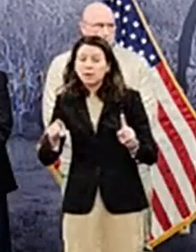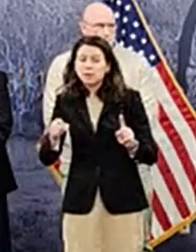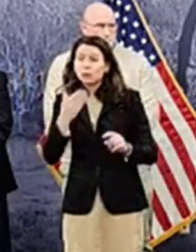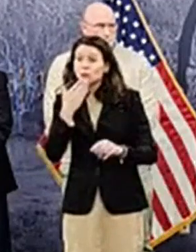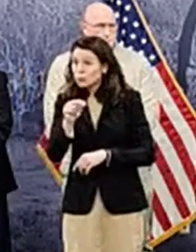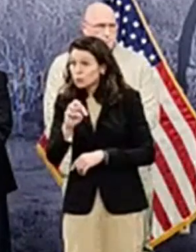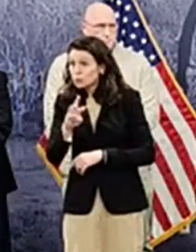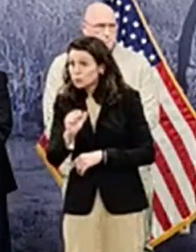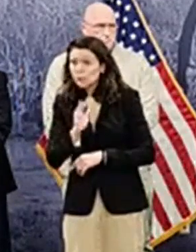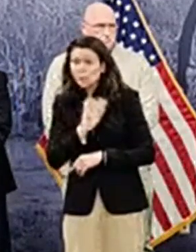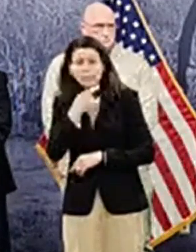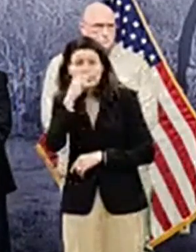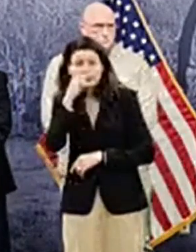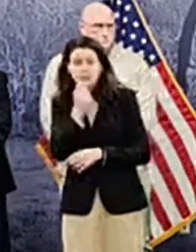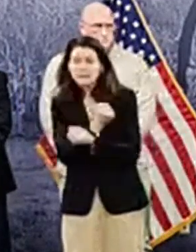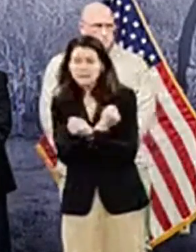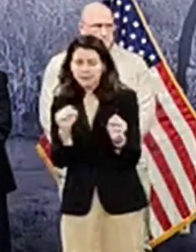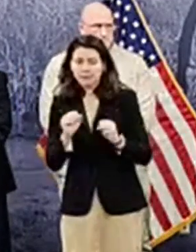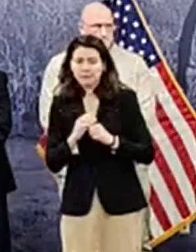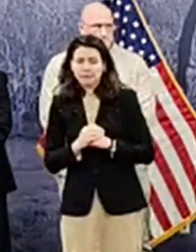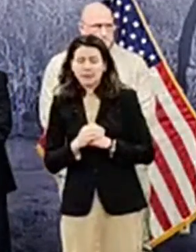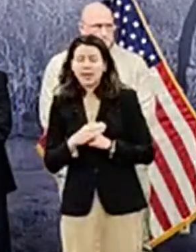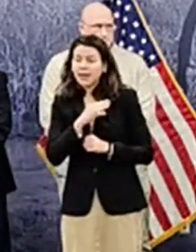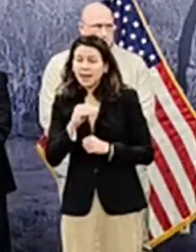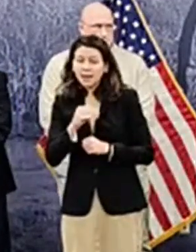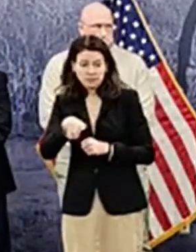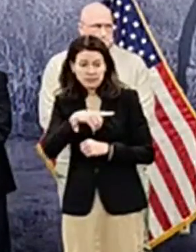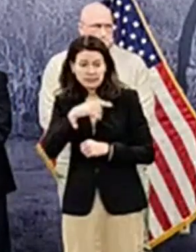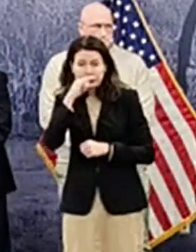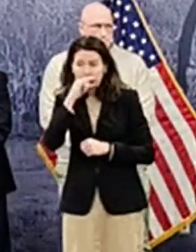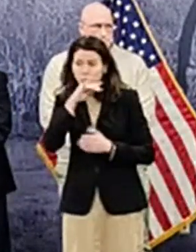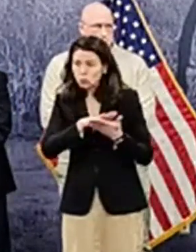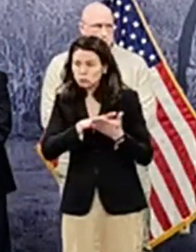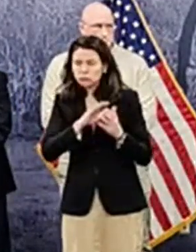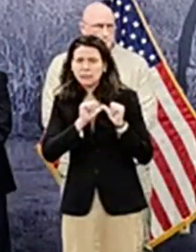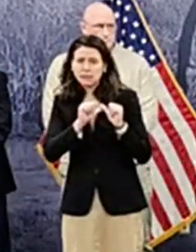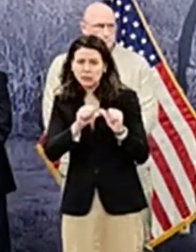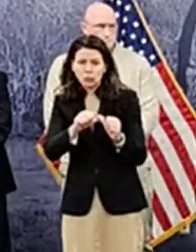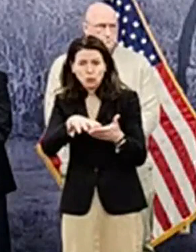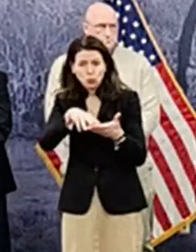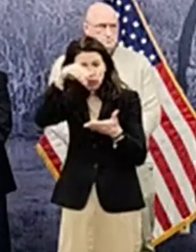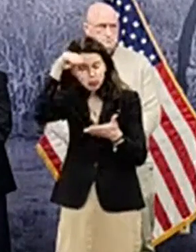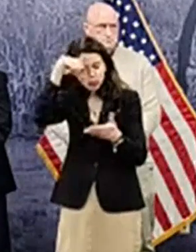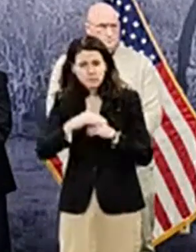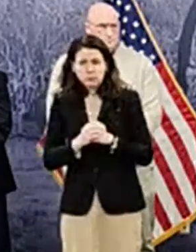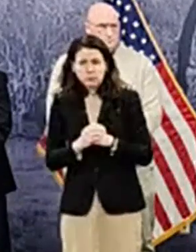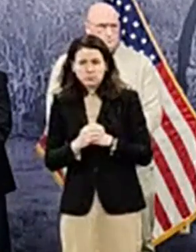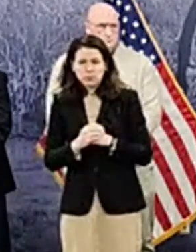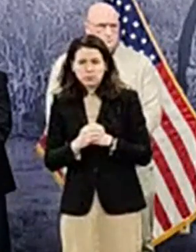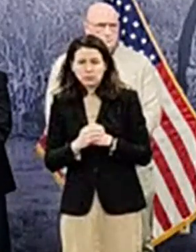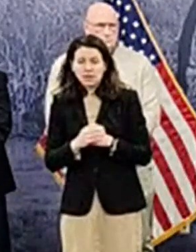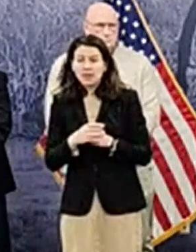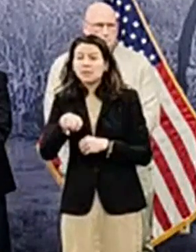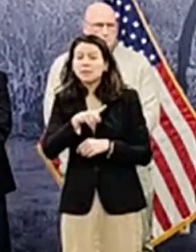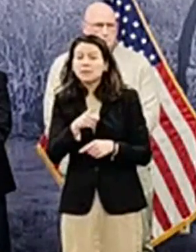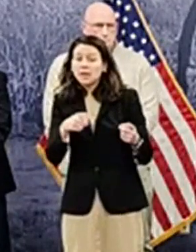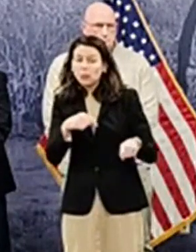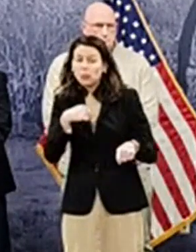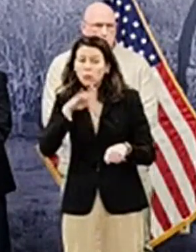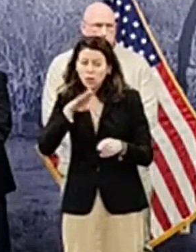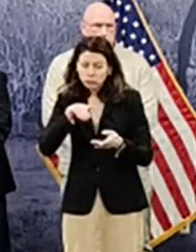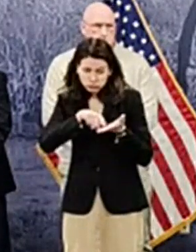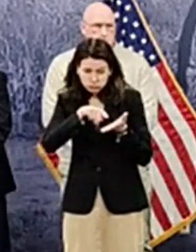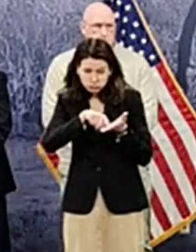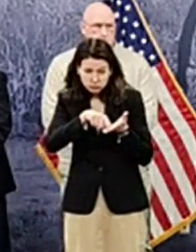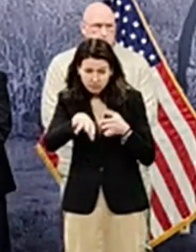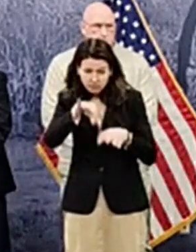safe. Learning is continuing. We will gather as much information as we can from these incidents